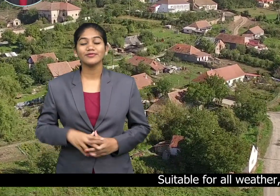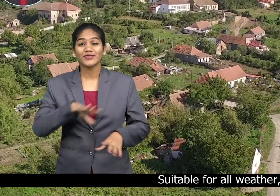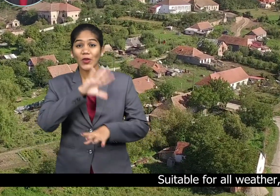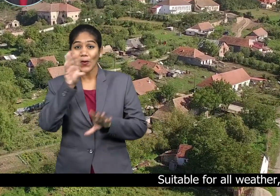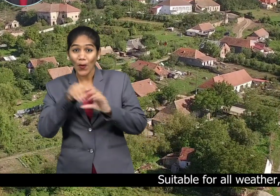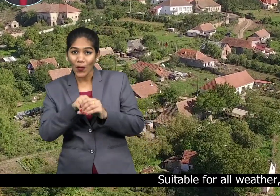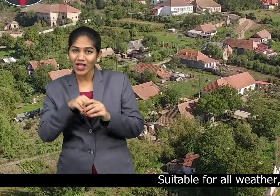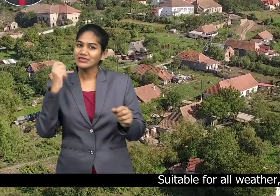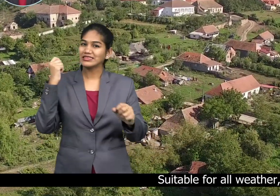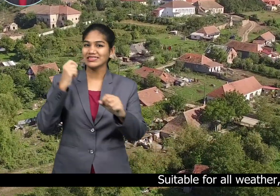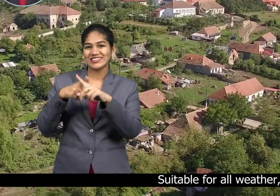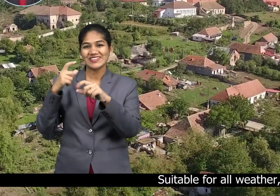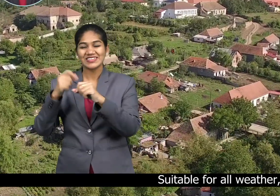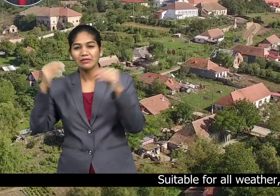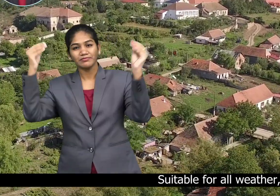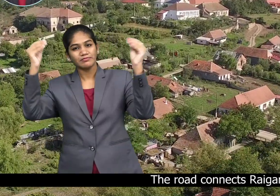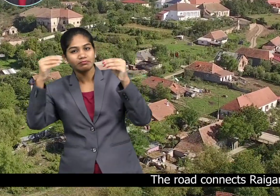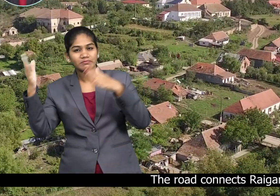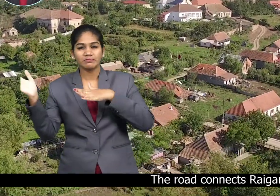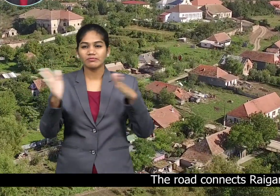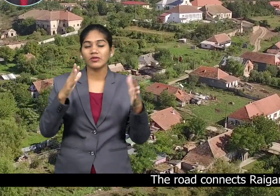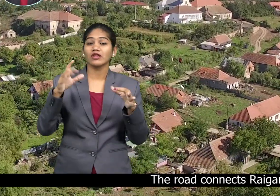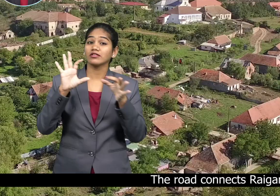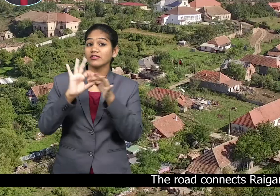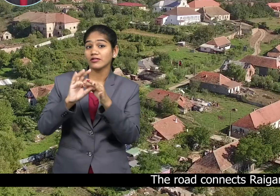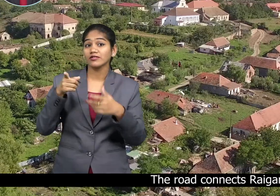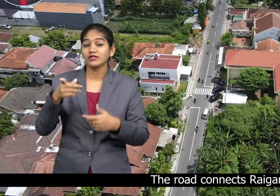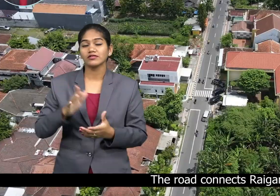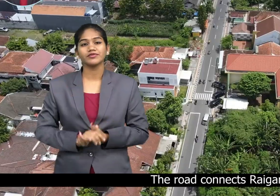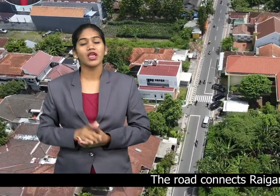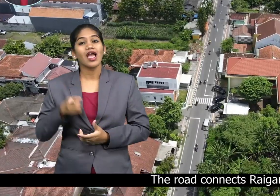Suitable for all weather. The road connects Raiganj